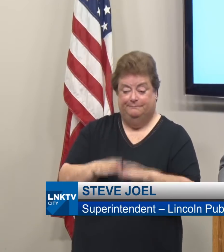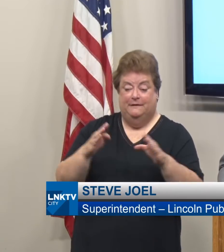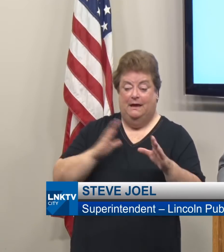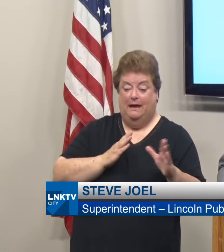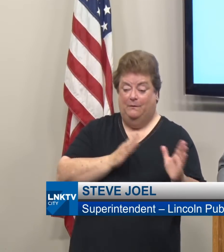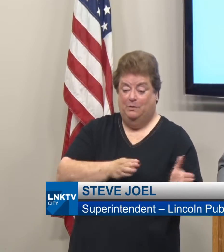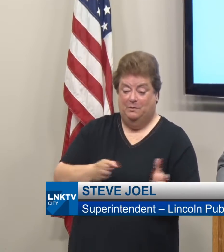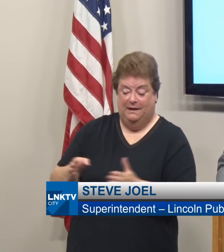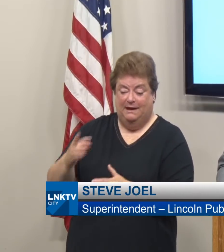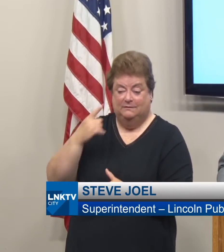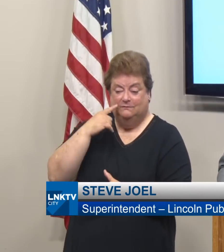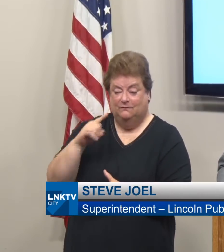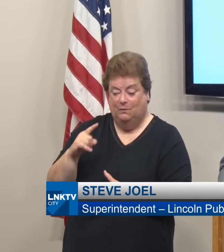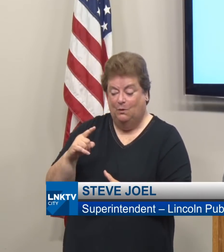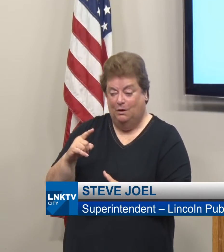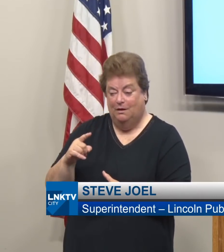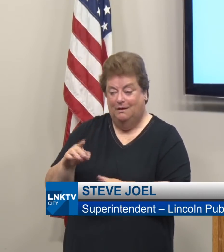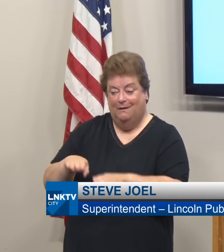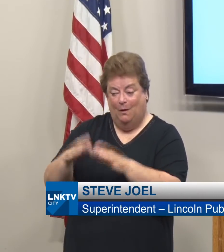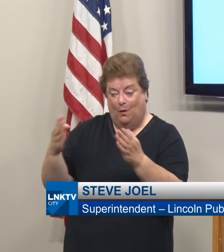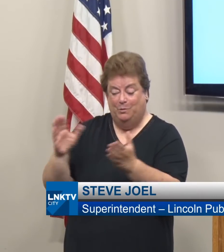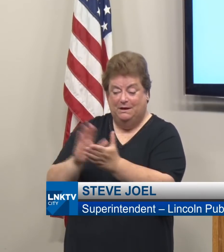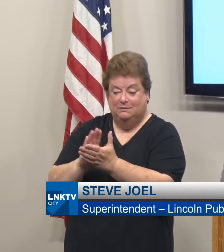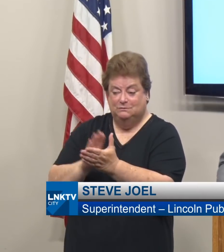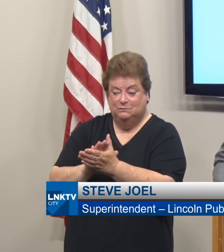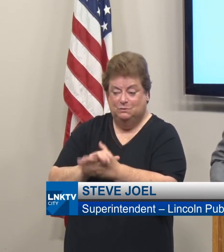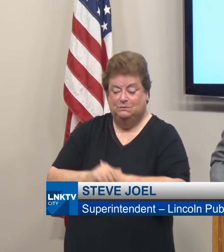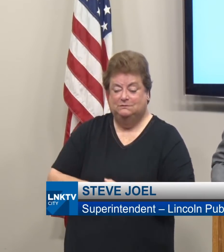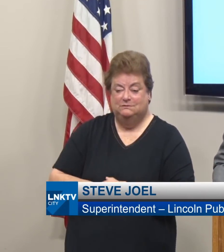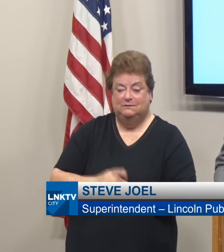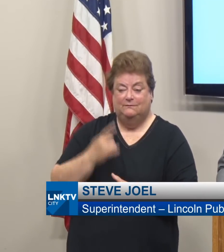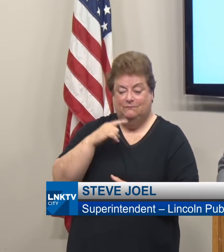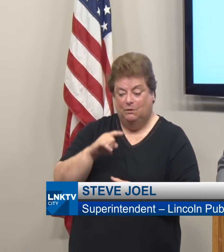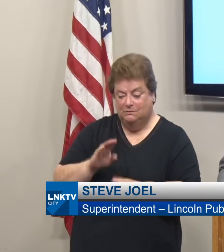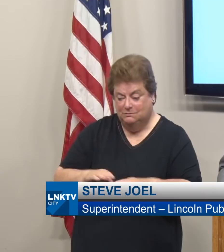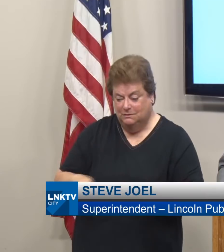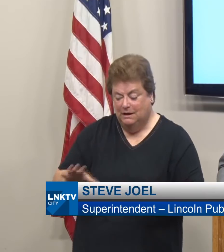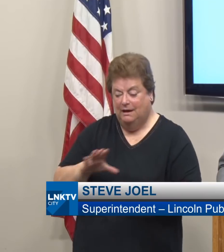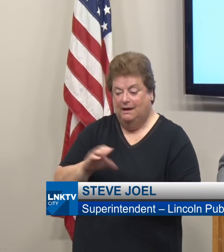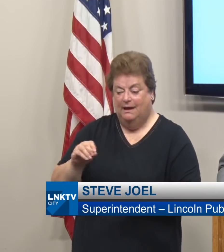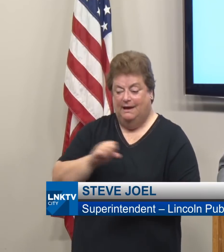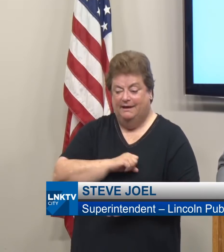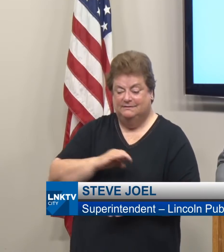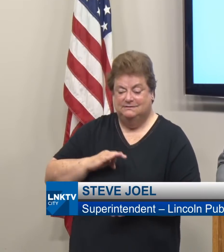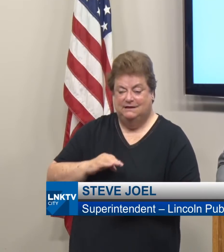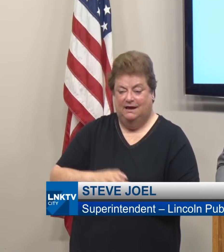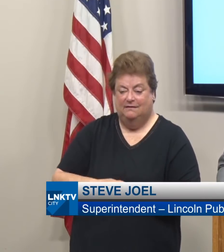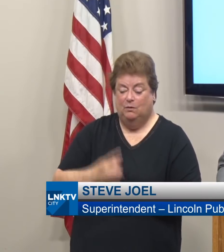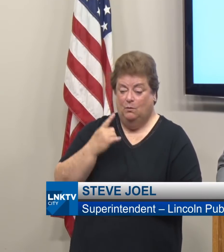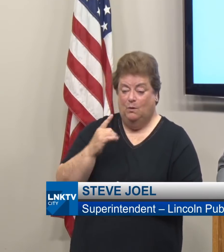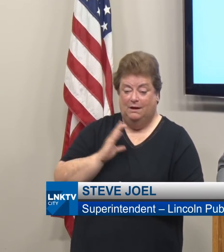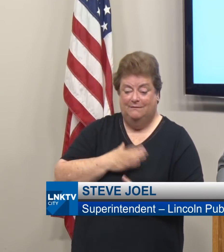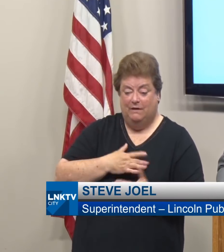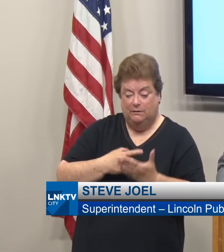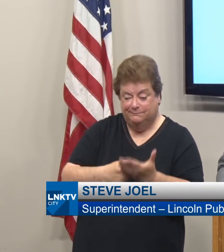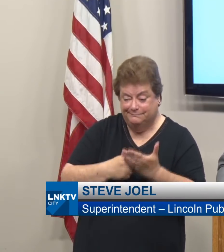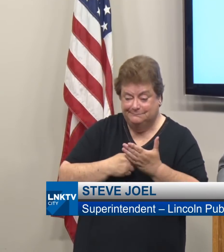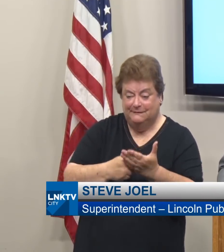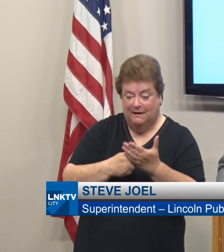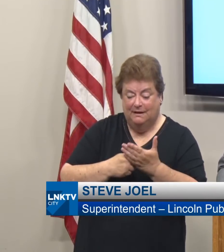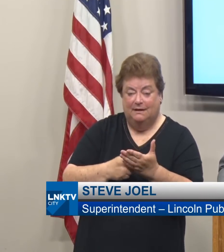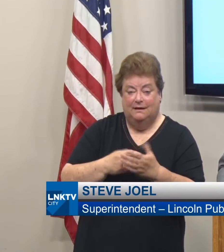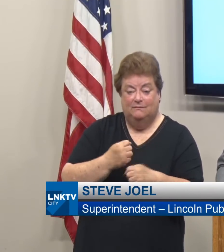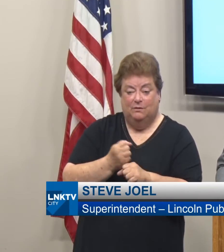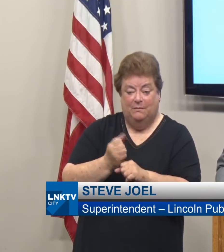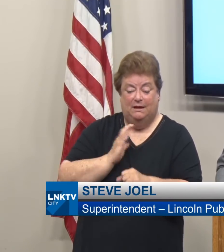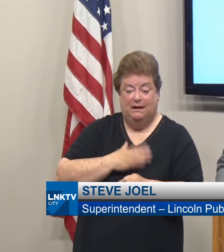school for 42,000 students and more than 7,000 staff, and we're very excited about that. One of the debates that we've been having and the decision that we